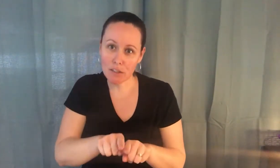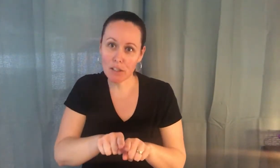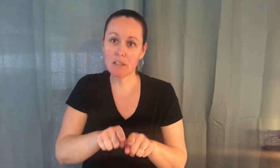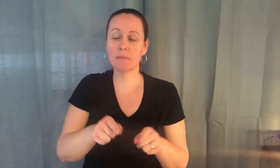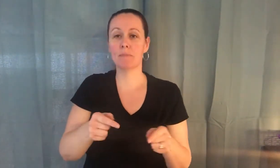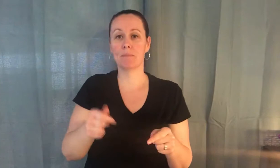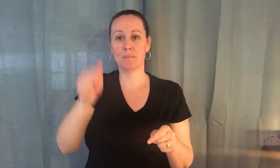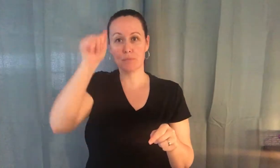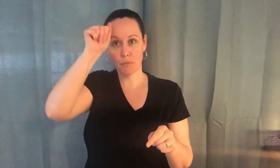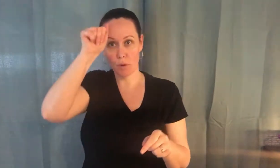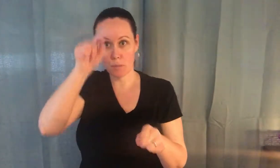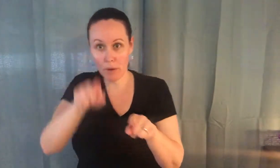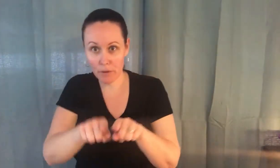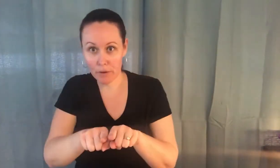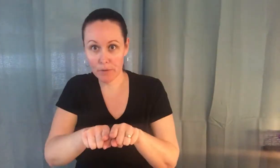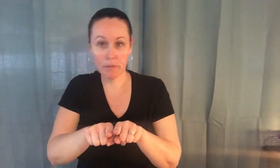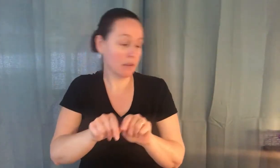sister, or brother.